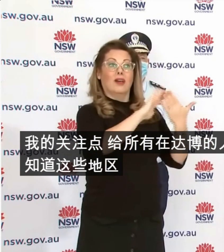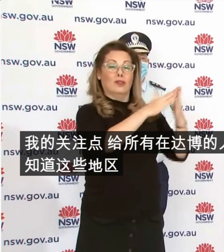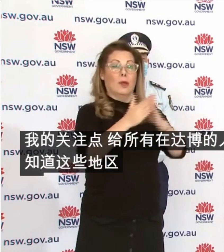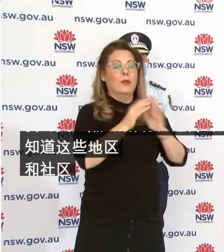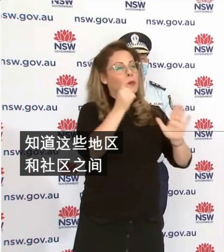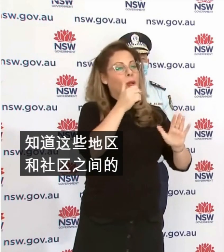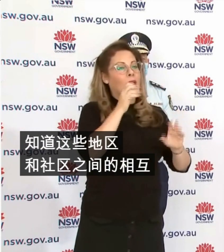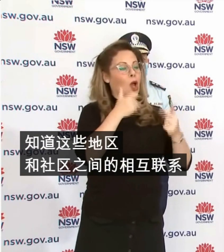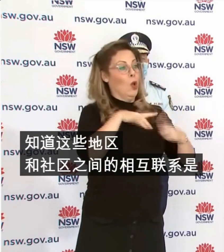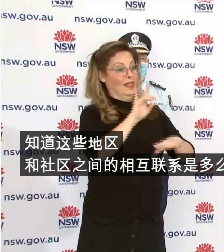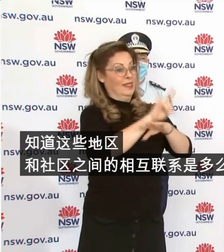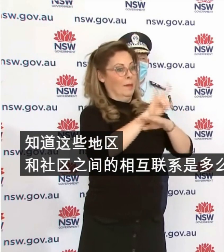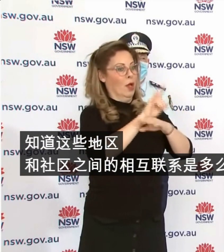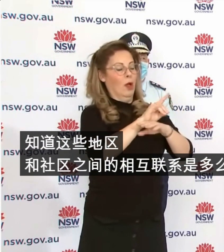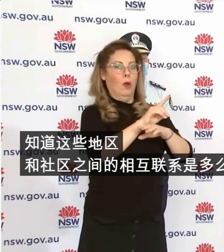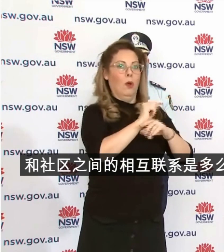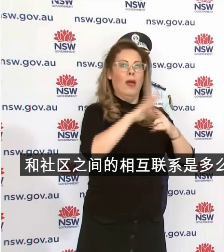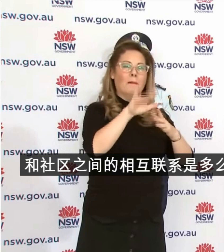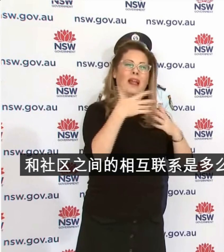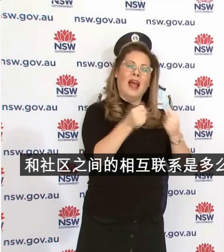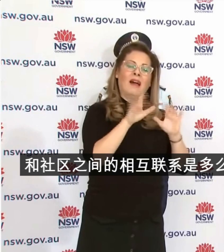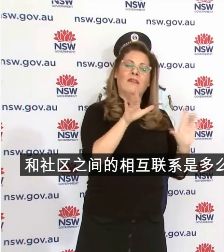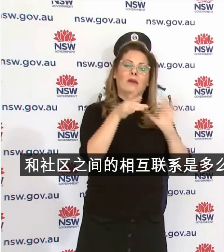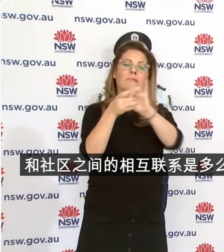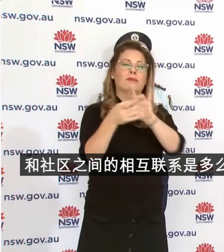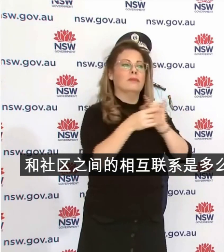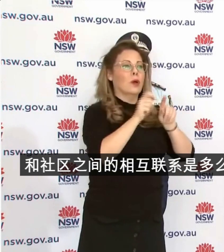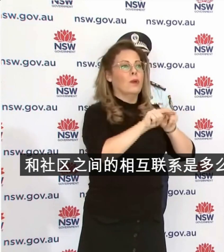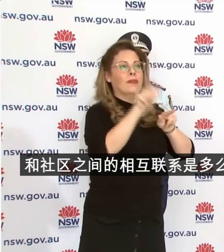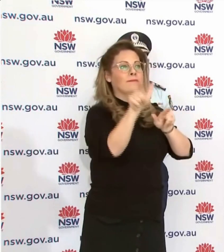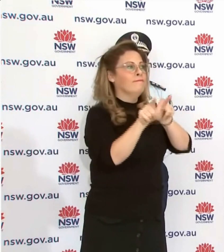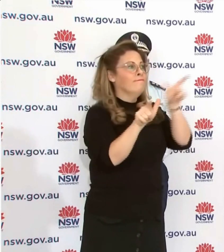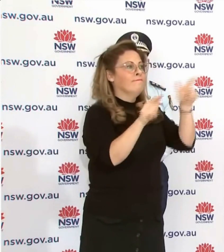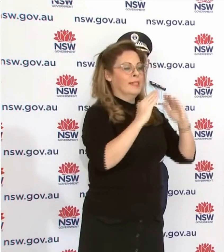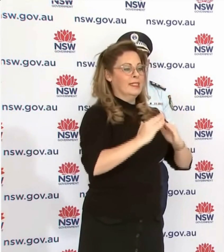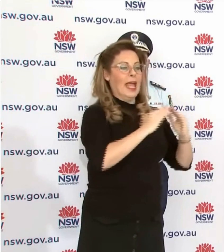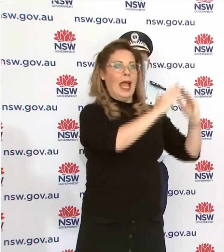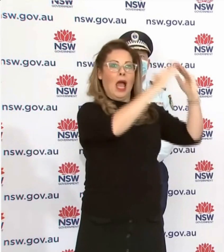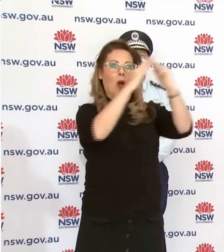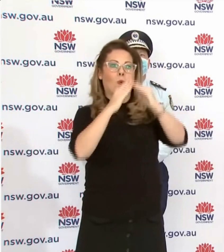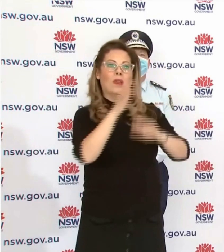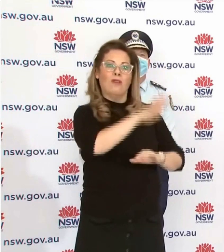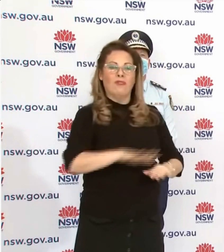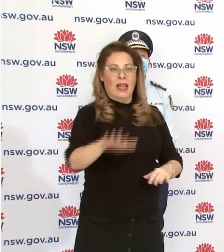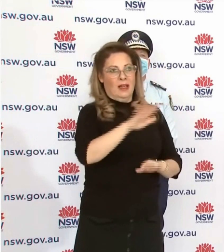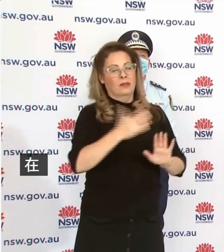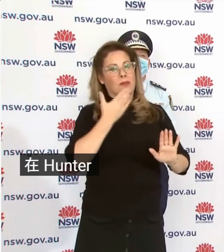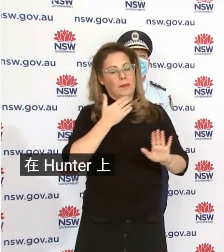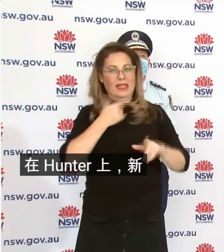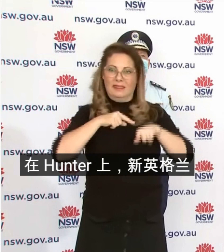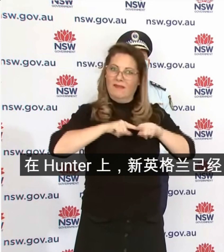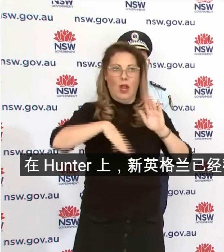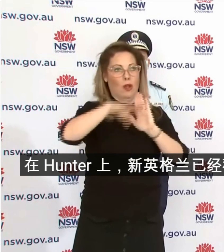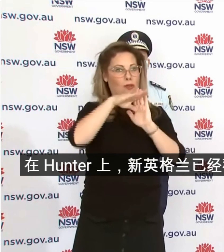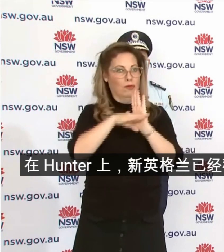interconnected those regions and those communities are, is to please follow the health orders, the stay-home orders, and try and minimise mobilisation. The